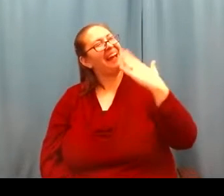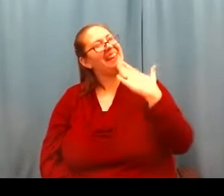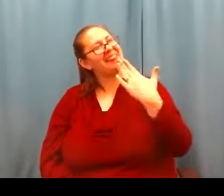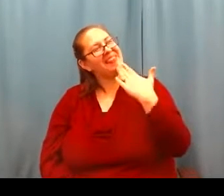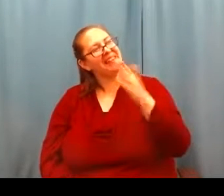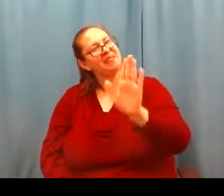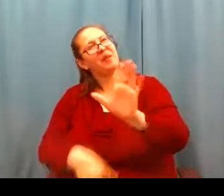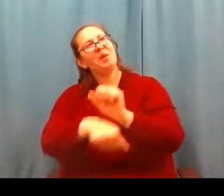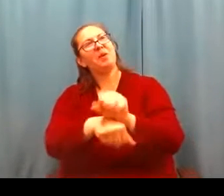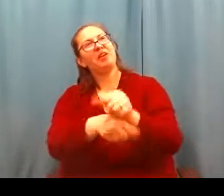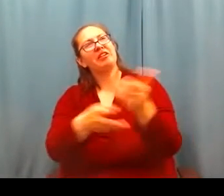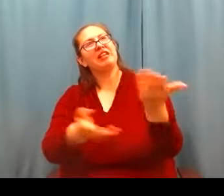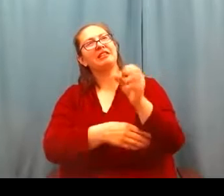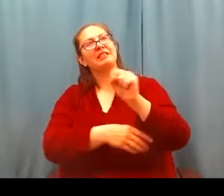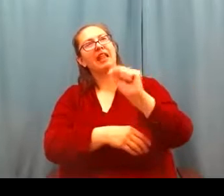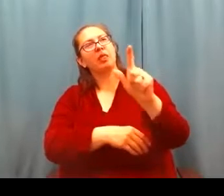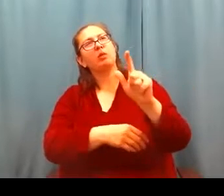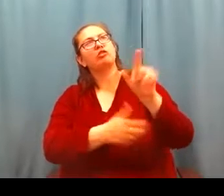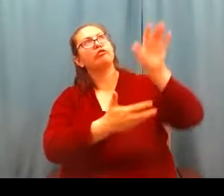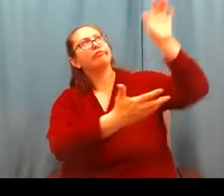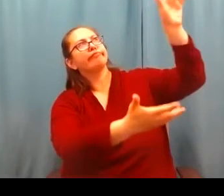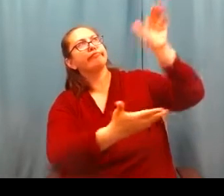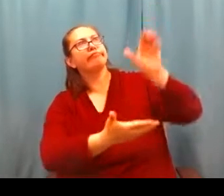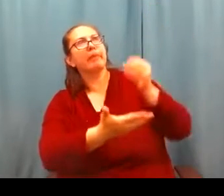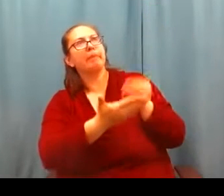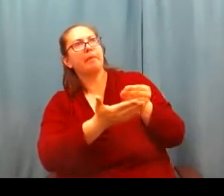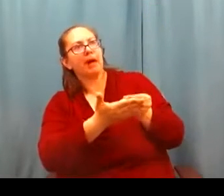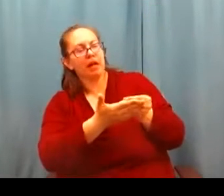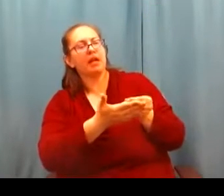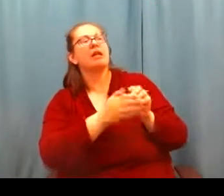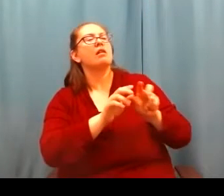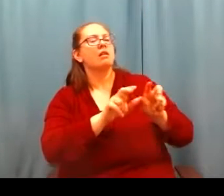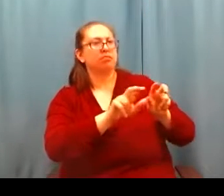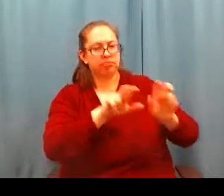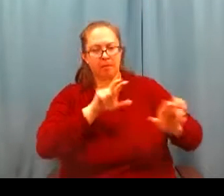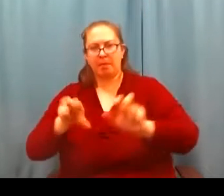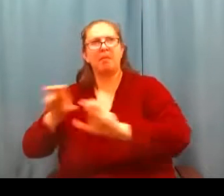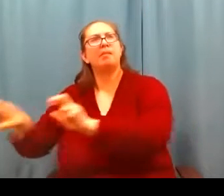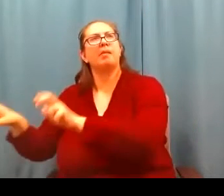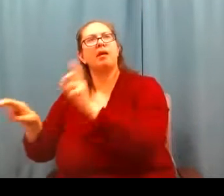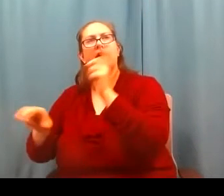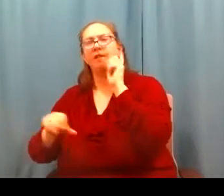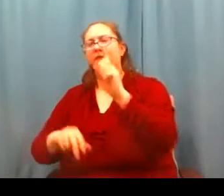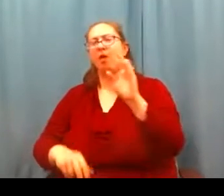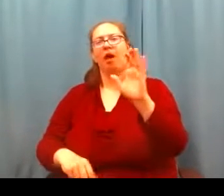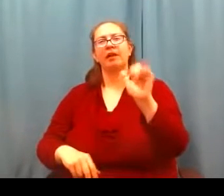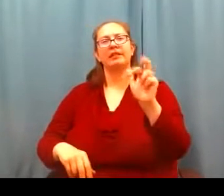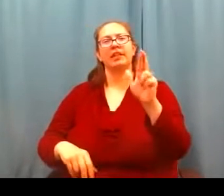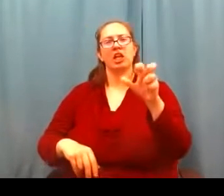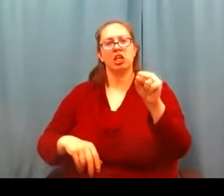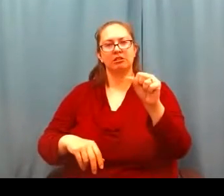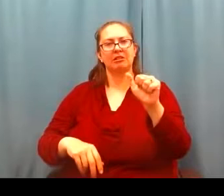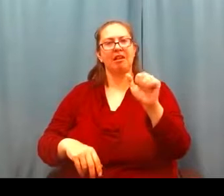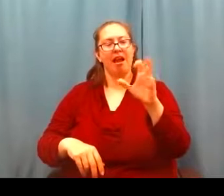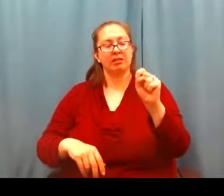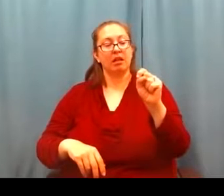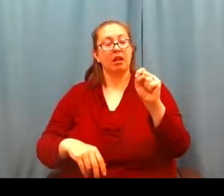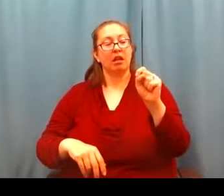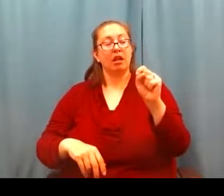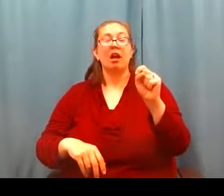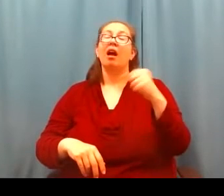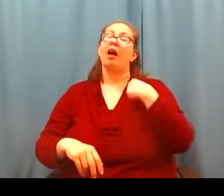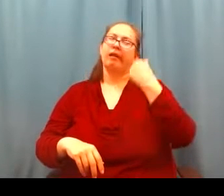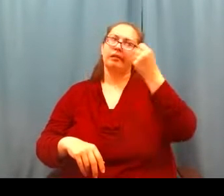Louis to get the funds needed from the, to allocate the funds from the CARES Act. However, I know that the money will still not cover the